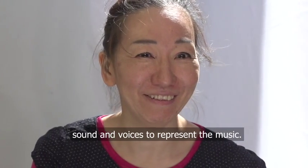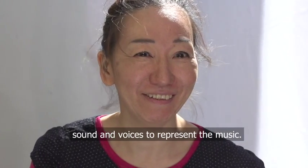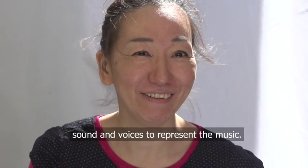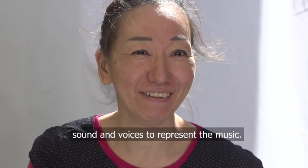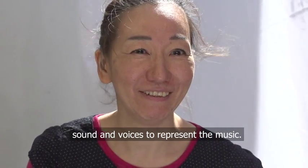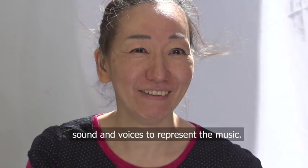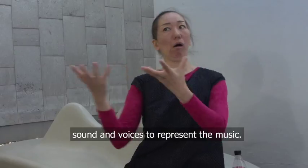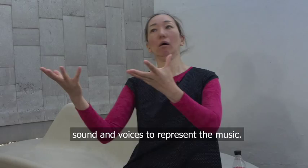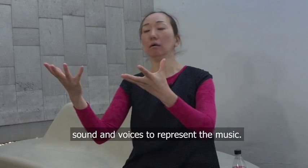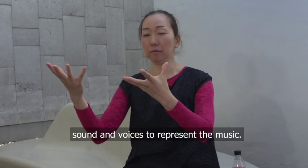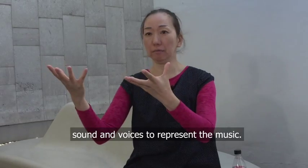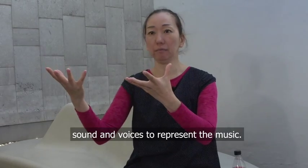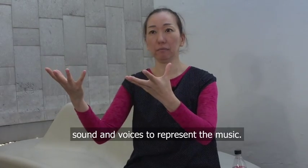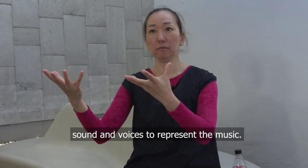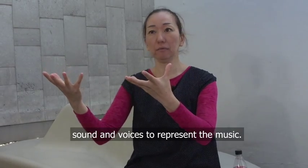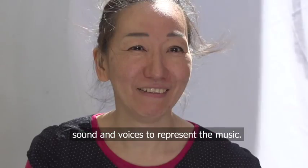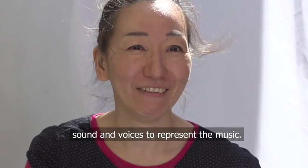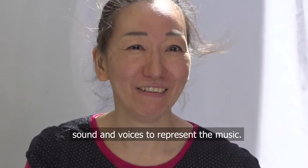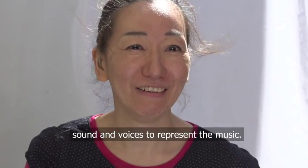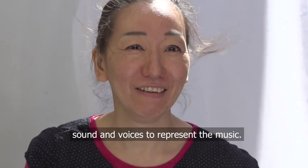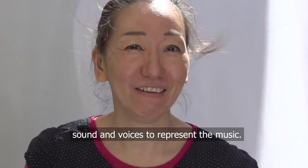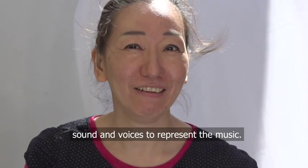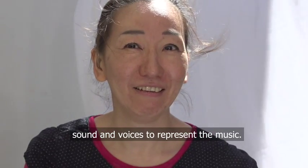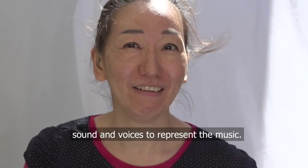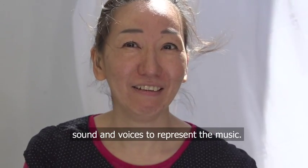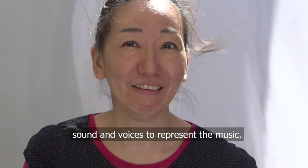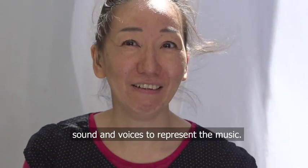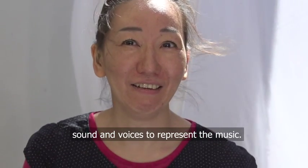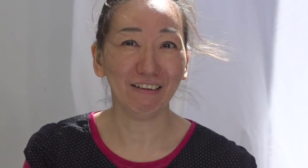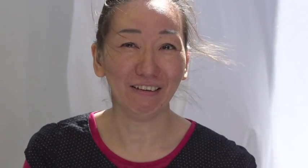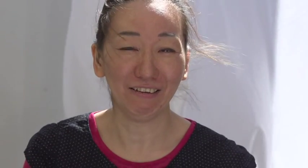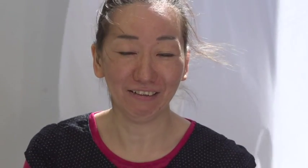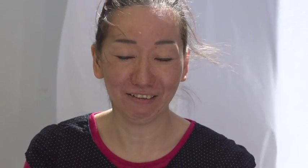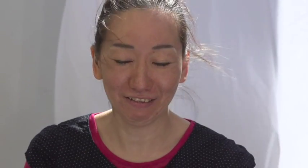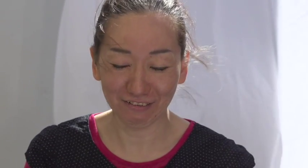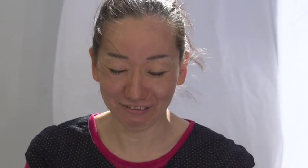sound and voices to represent the music.